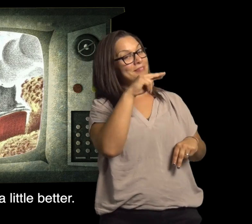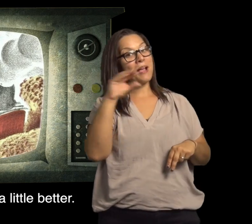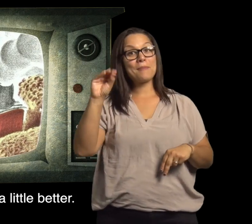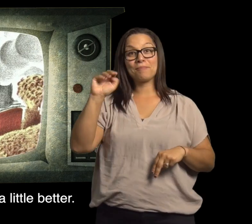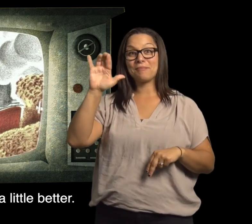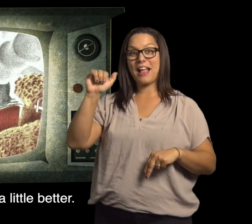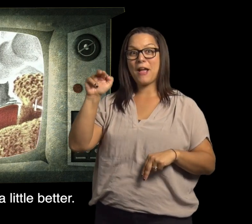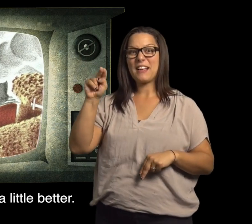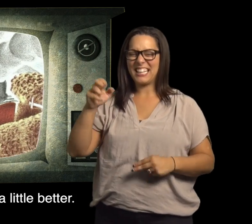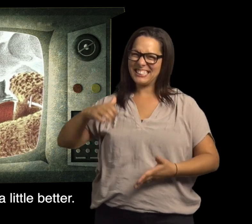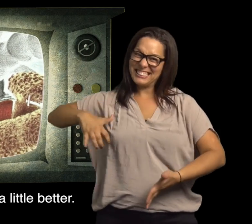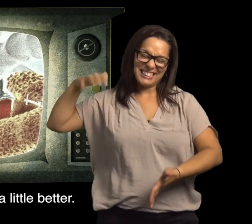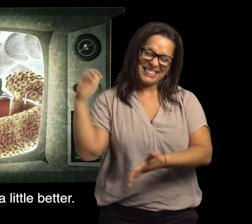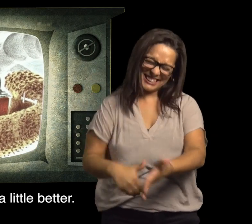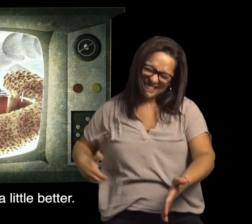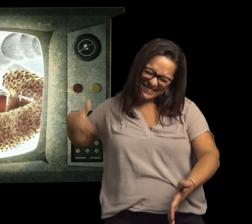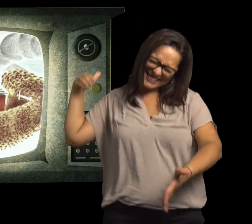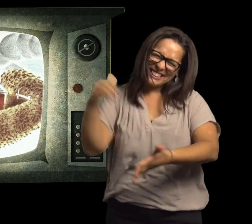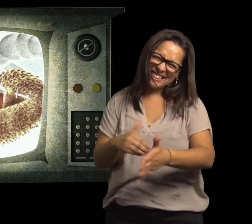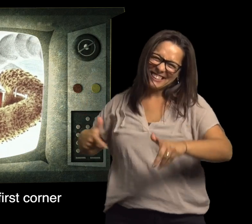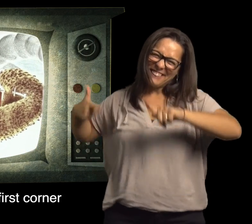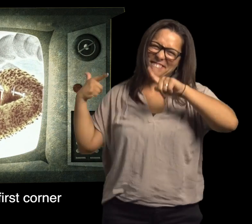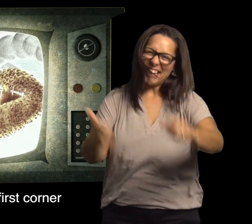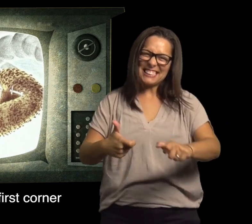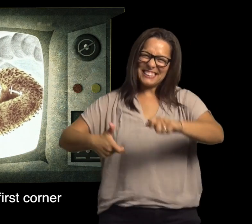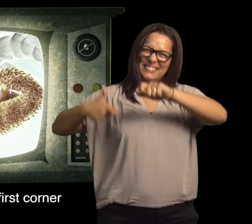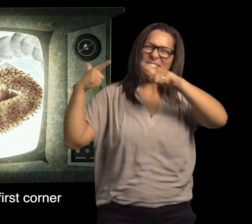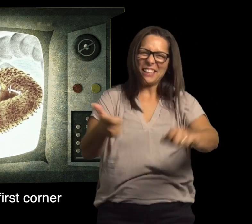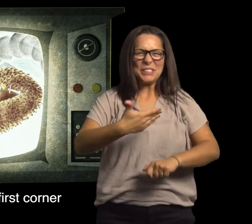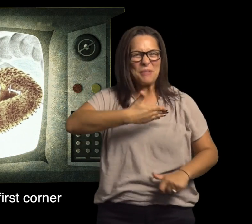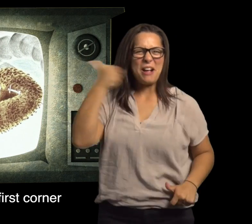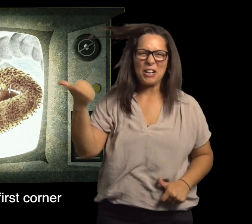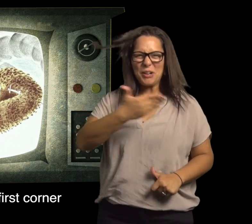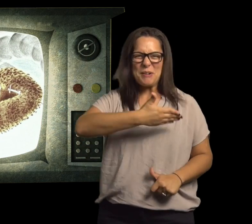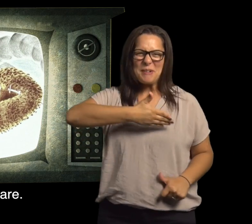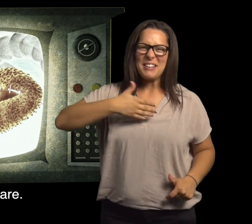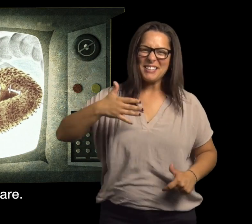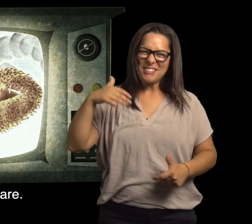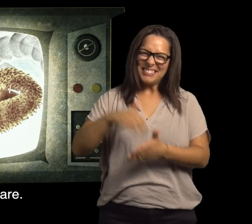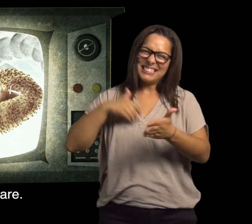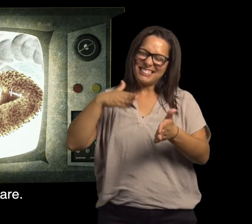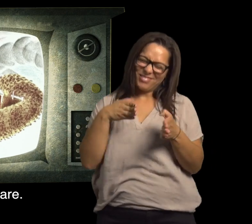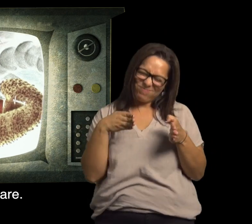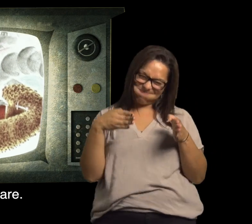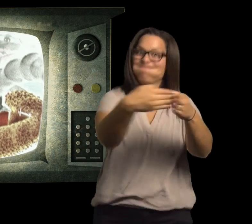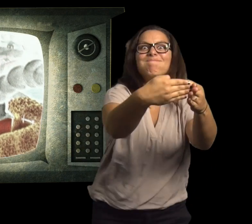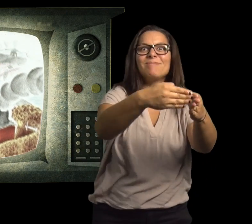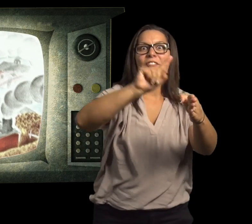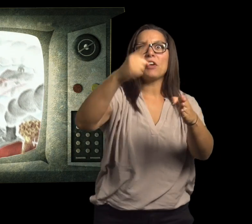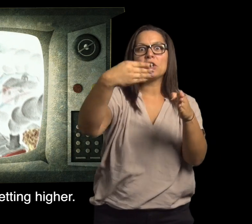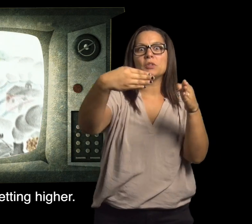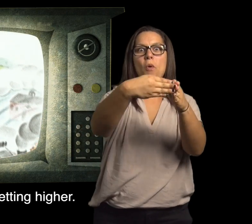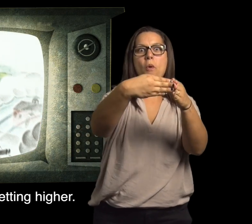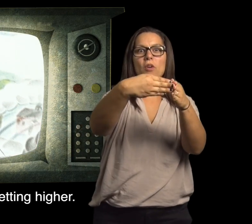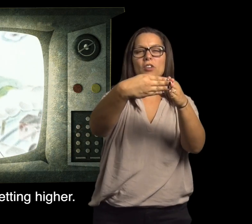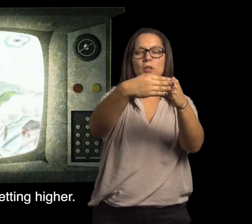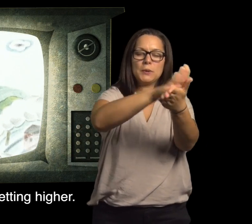faster and a little better. They finished the first corner, neat and square, but the sun was